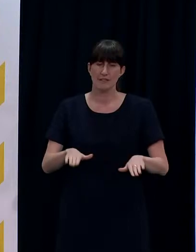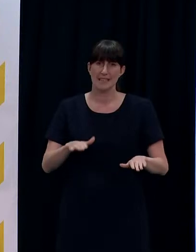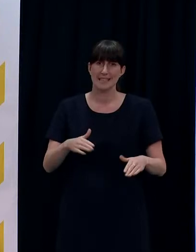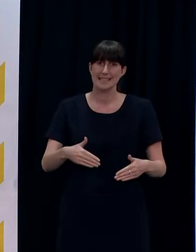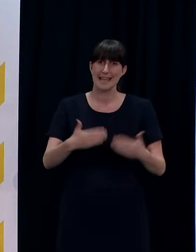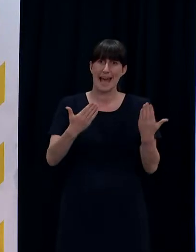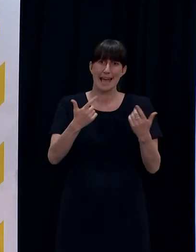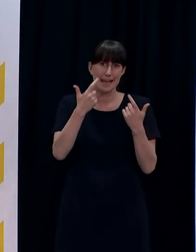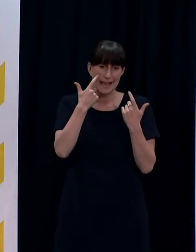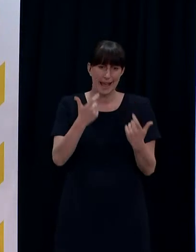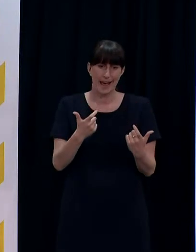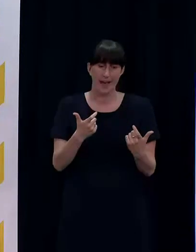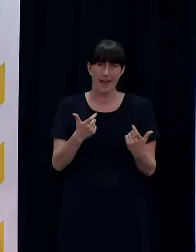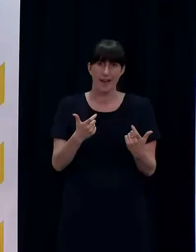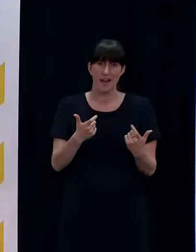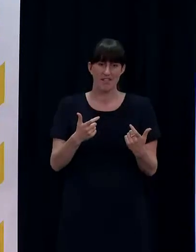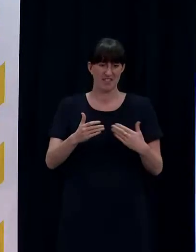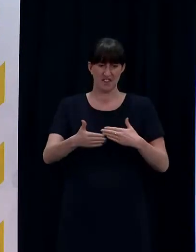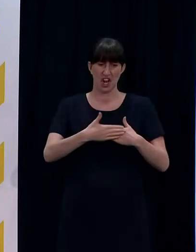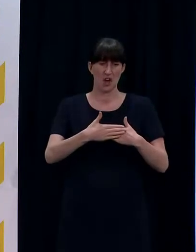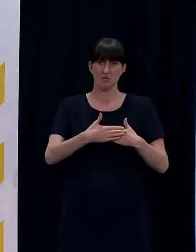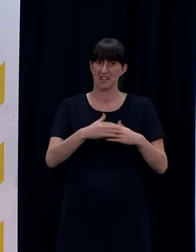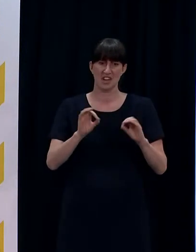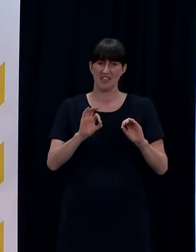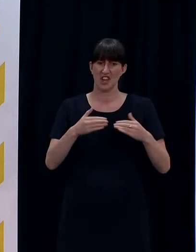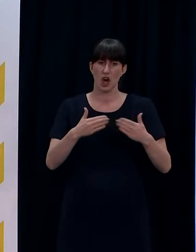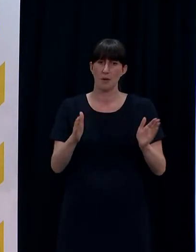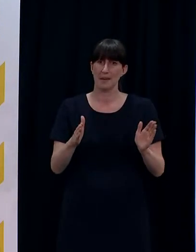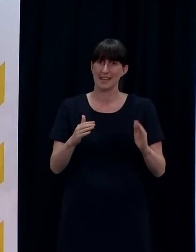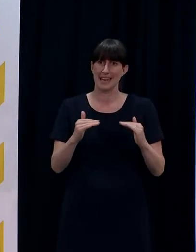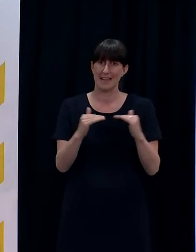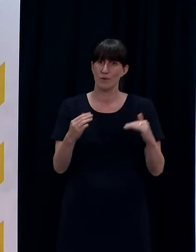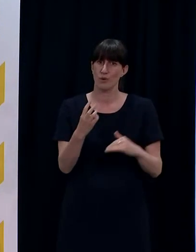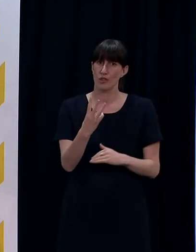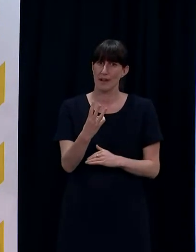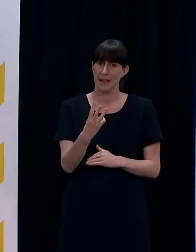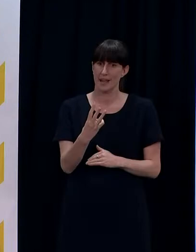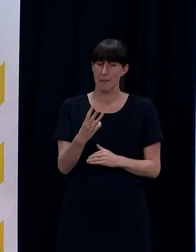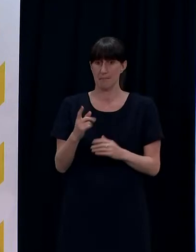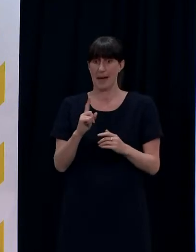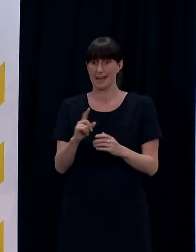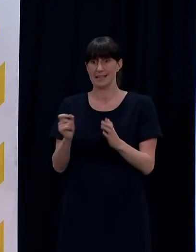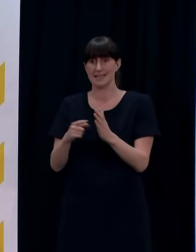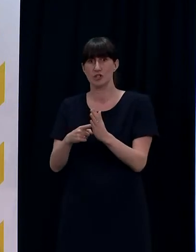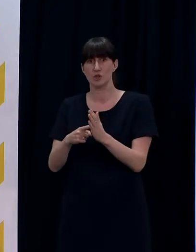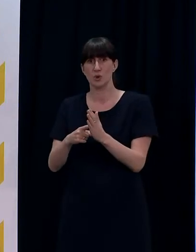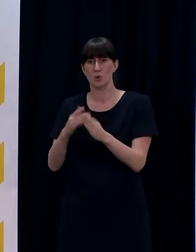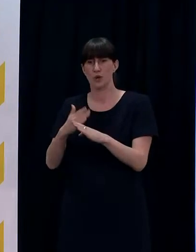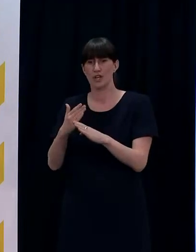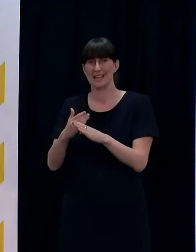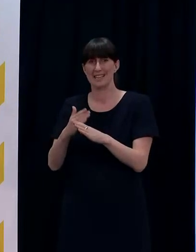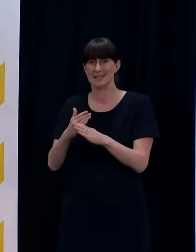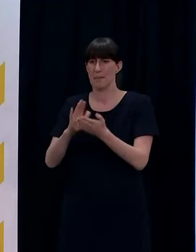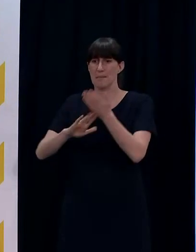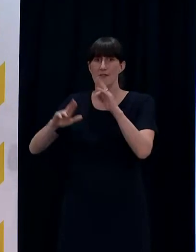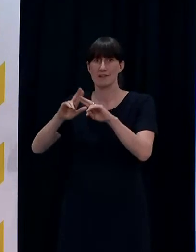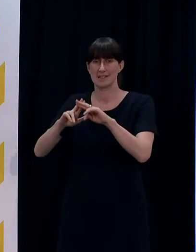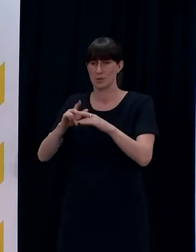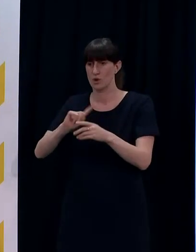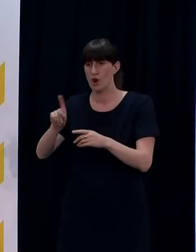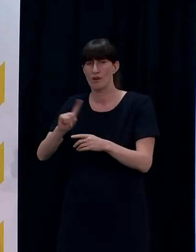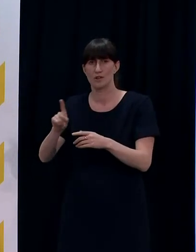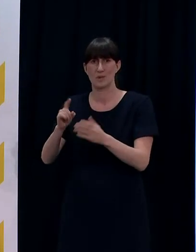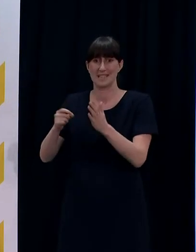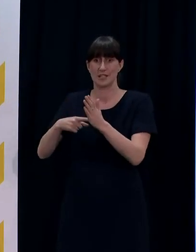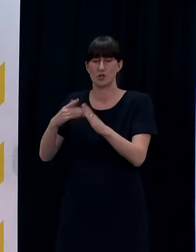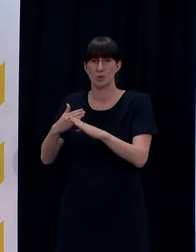essential workers, and they can't access that same care that was available under level 4. Are you aware of